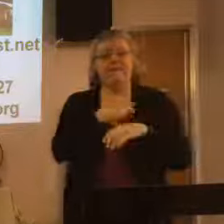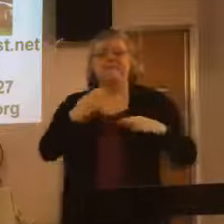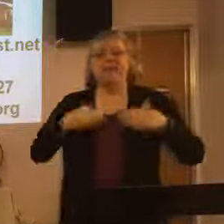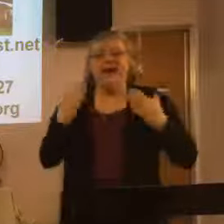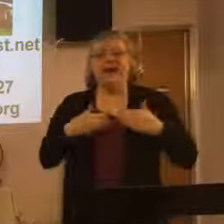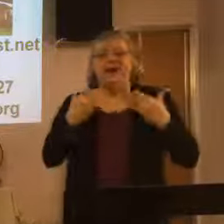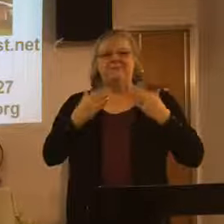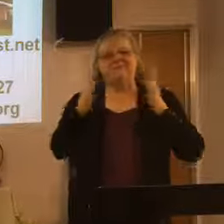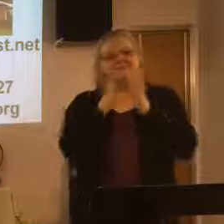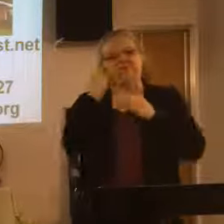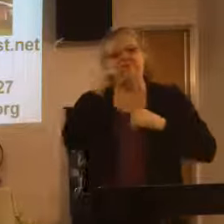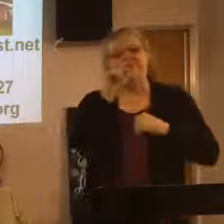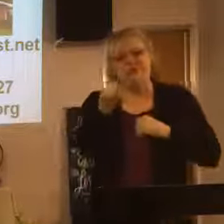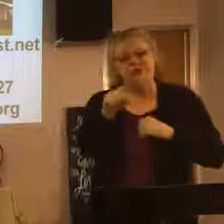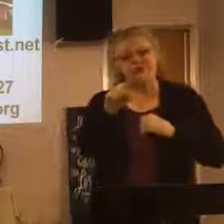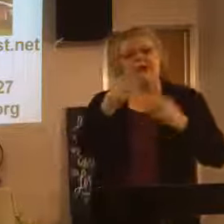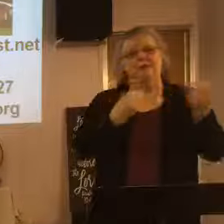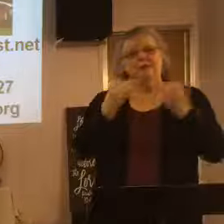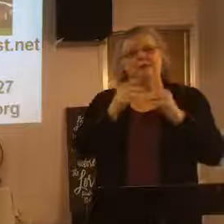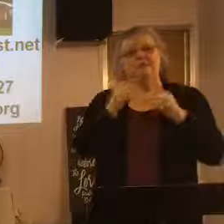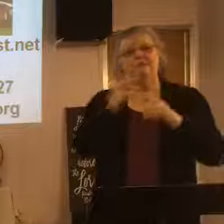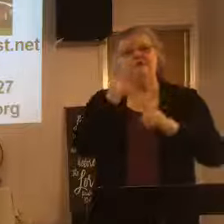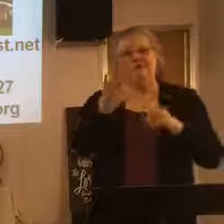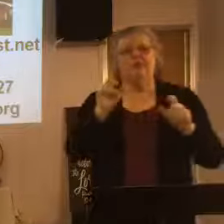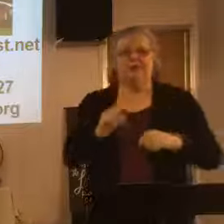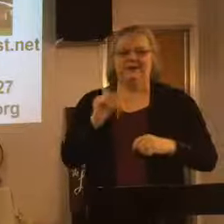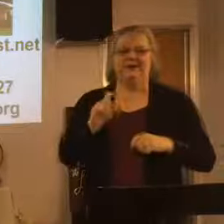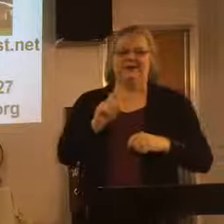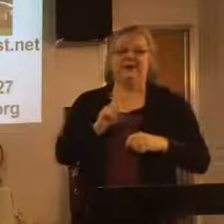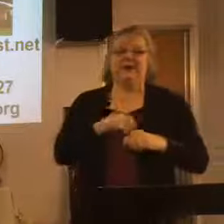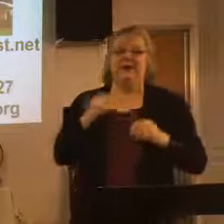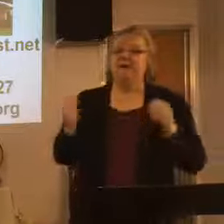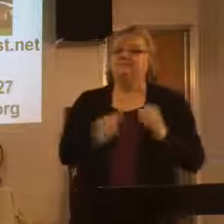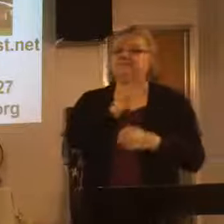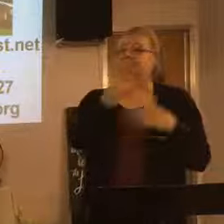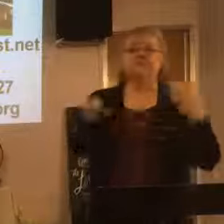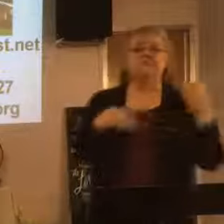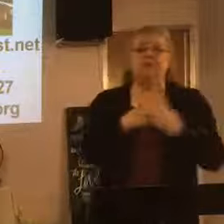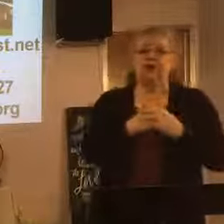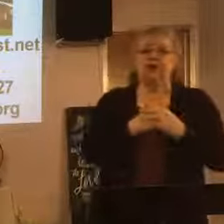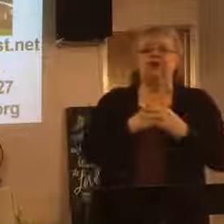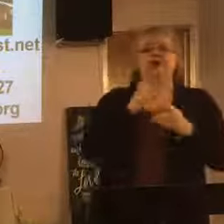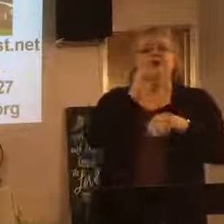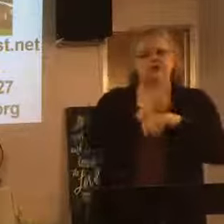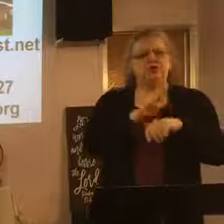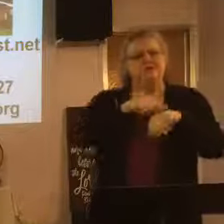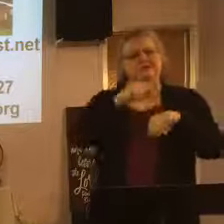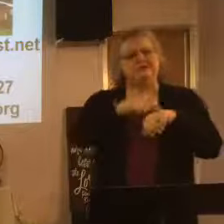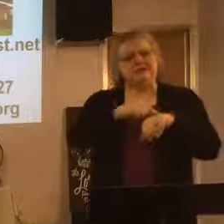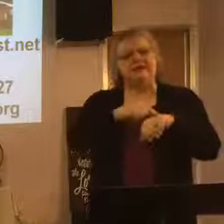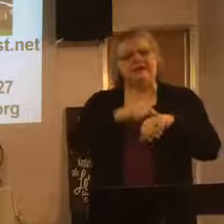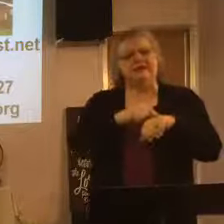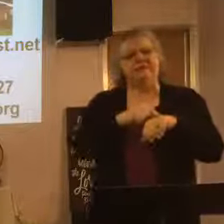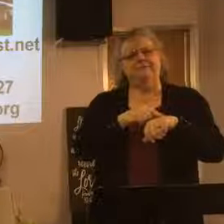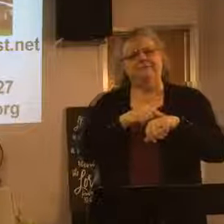to pray for you and minister to your need. Most of all, use this time.